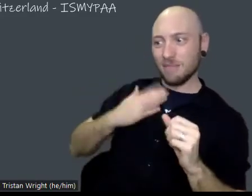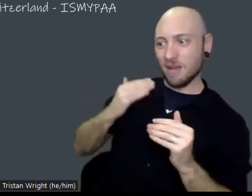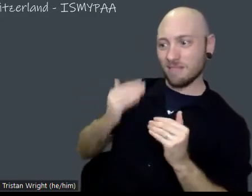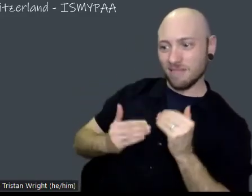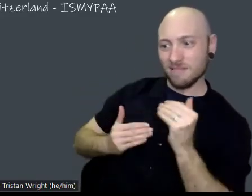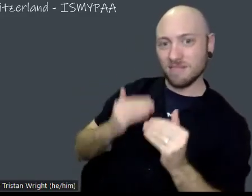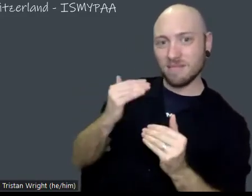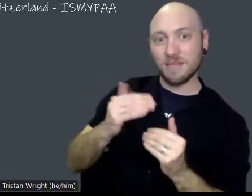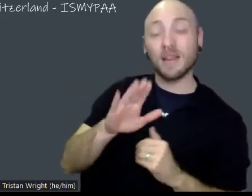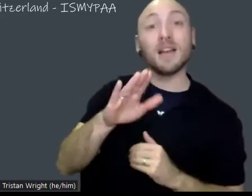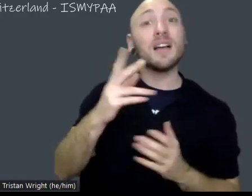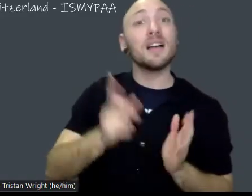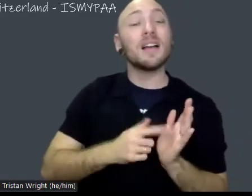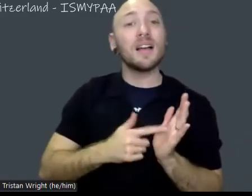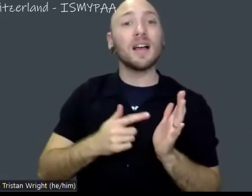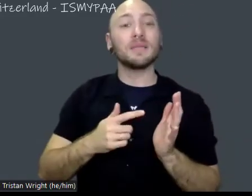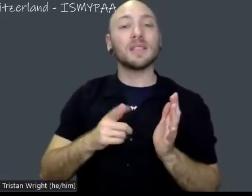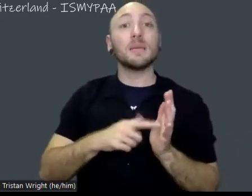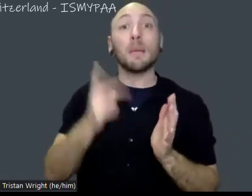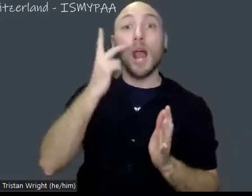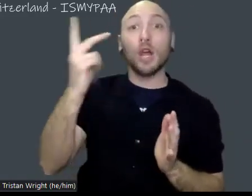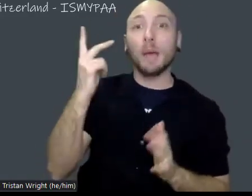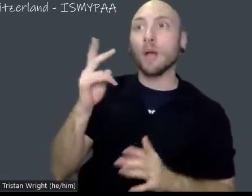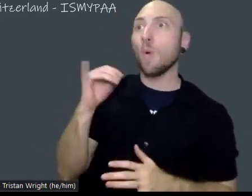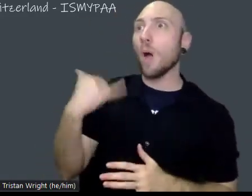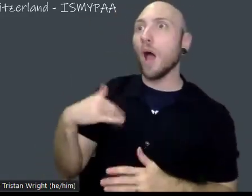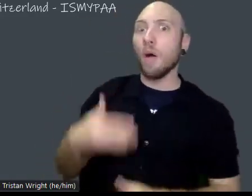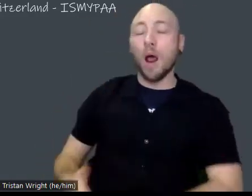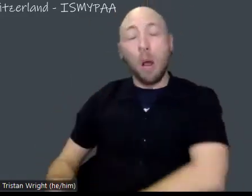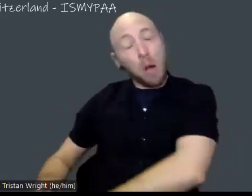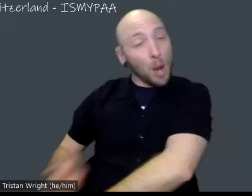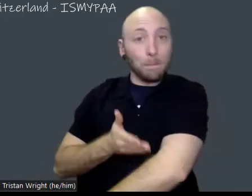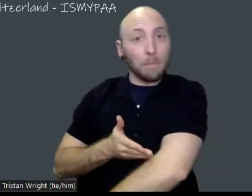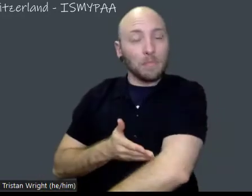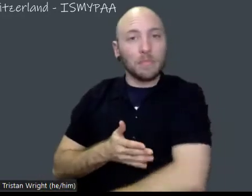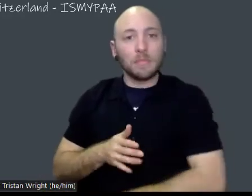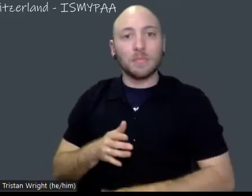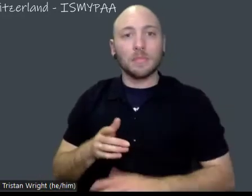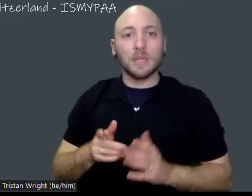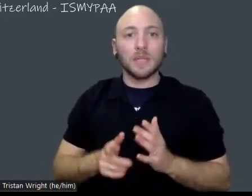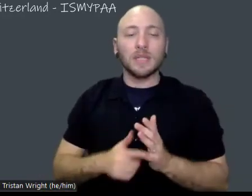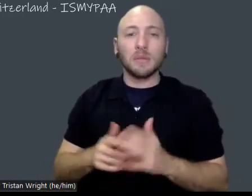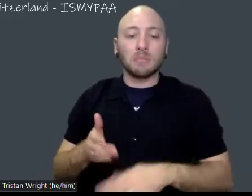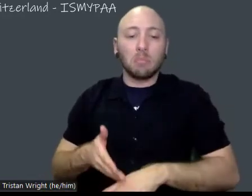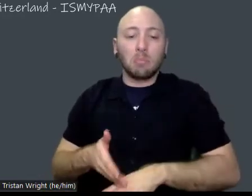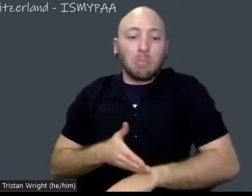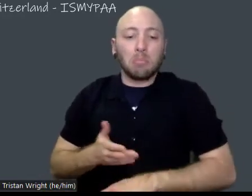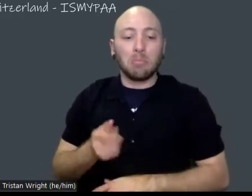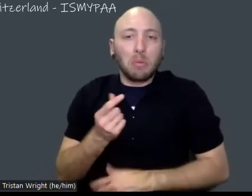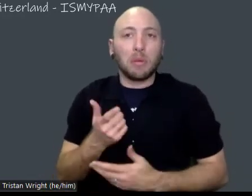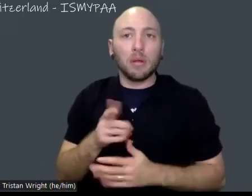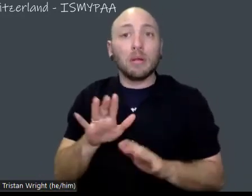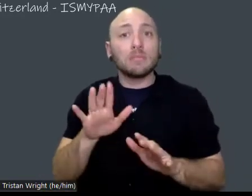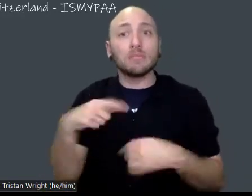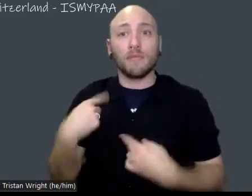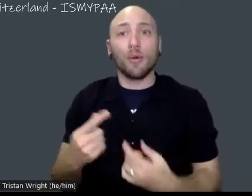huge improvement, a huge progress, sometimes a smaller progress. But so far,